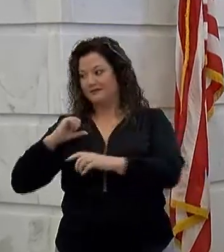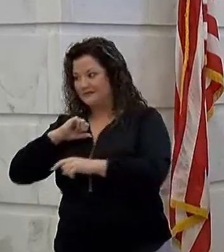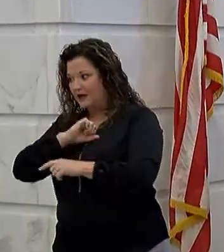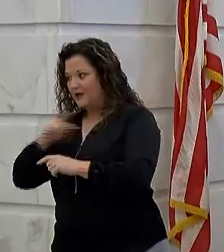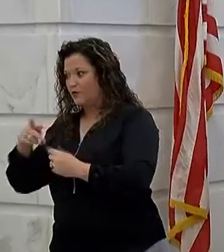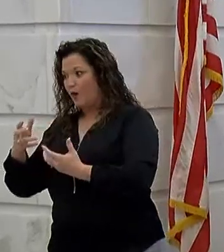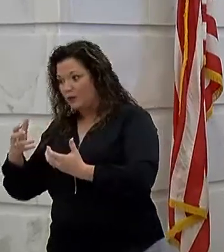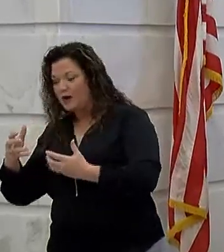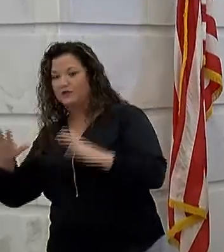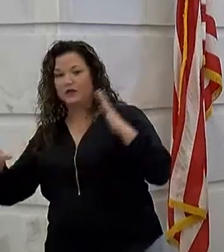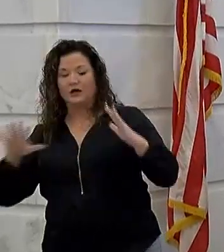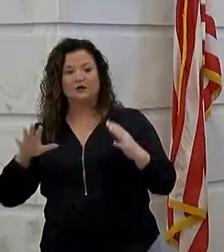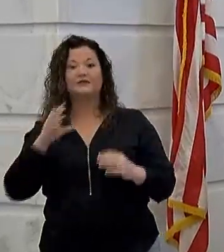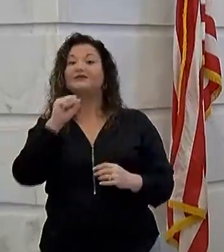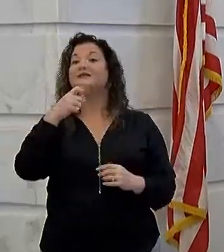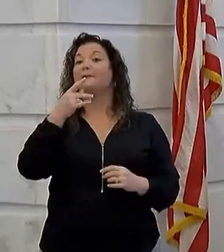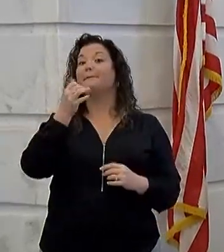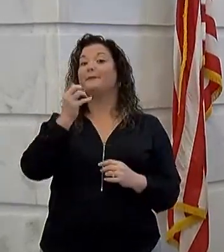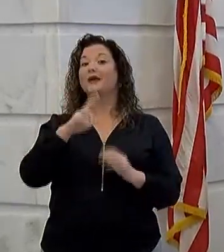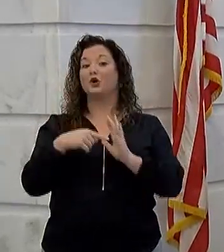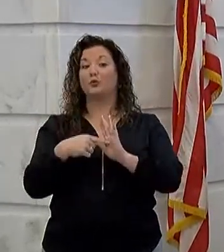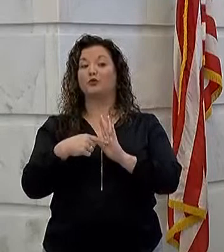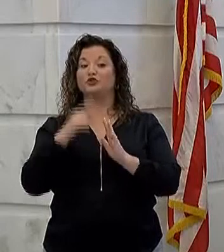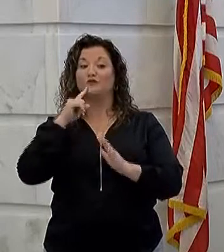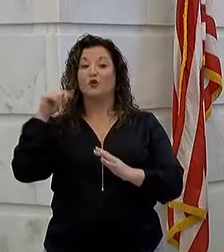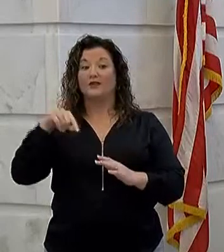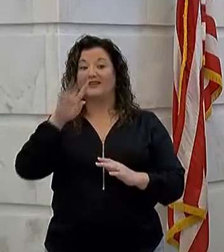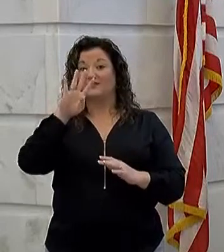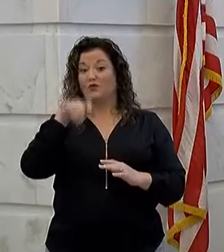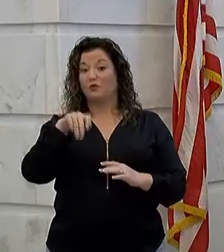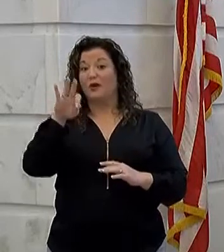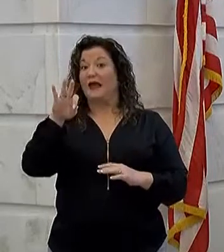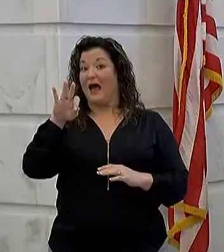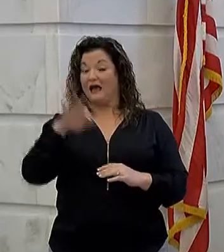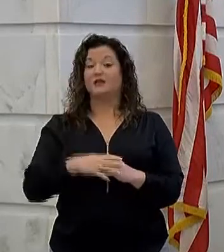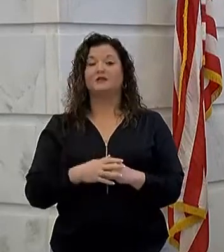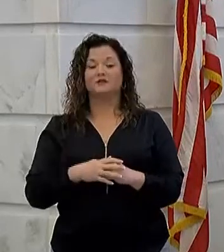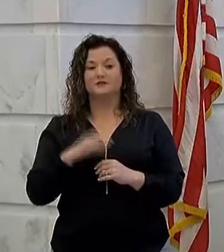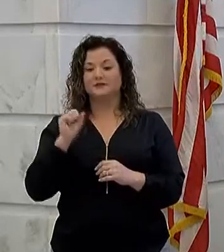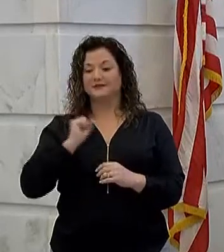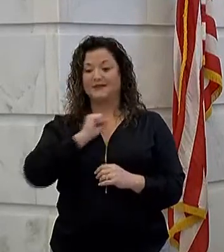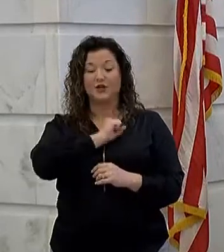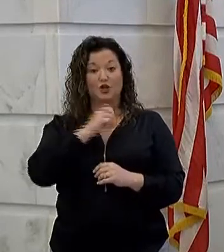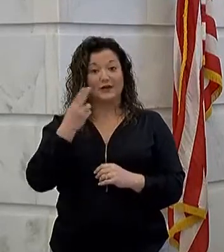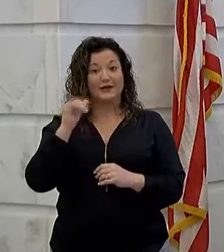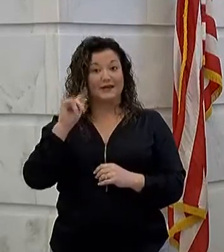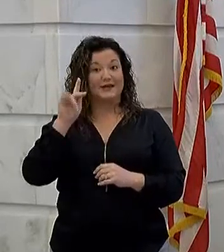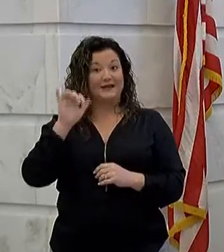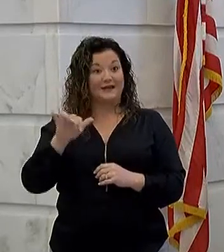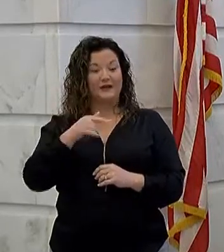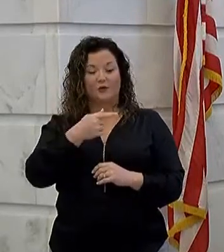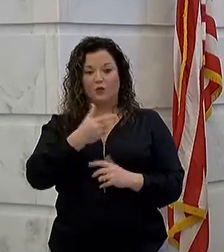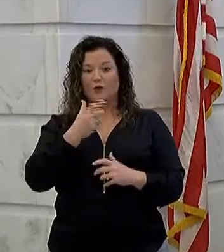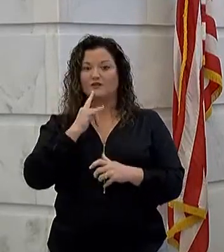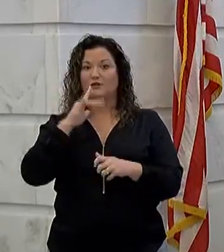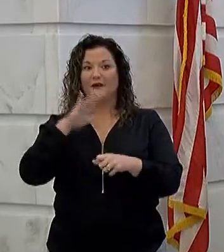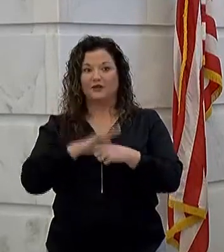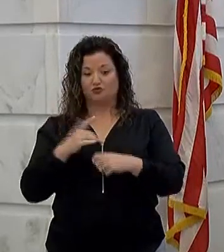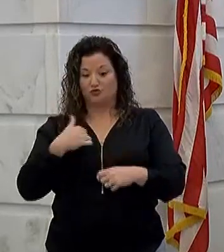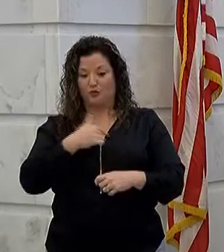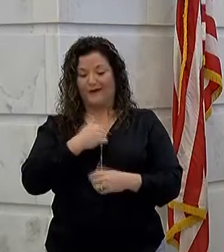as well. The Speaker pushed for this to go to 4.9. Senator Hickey wanted to make sure that we had the